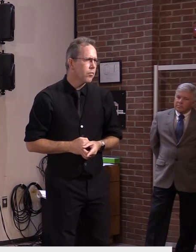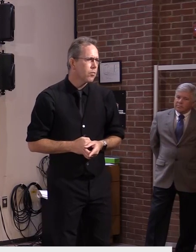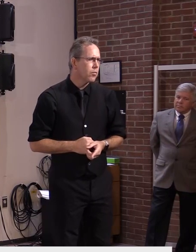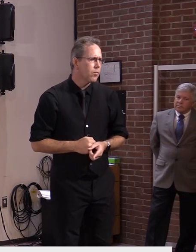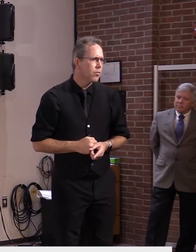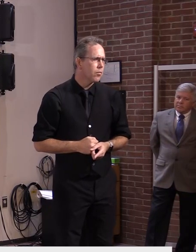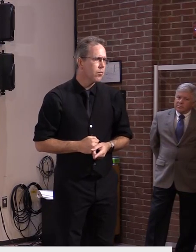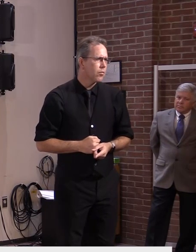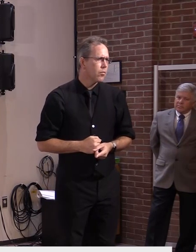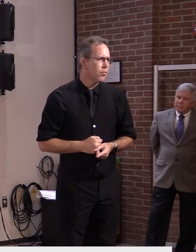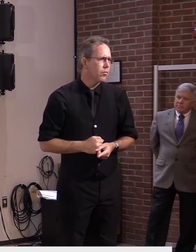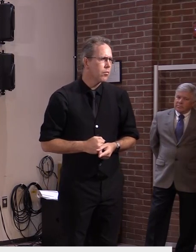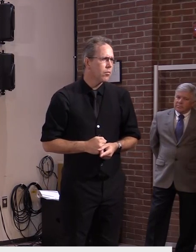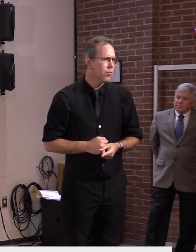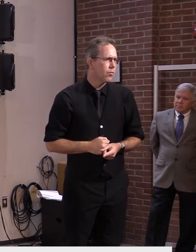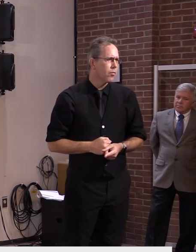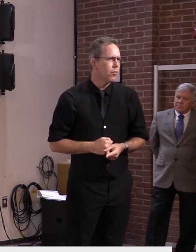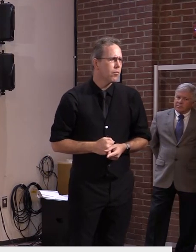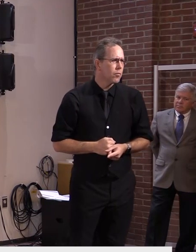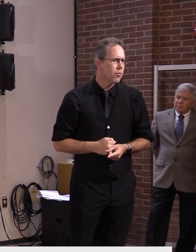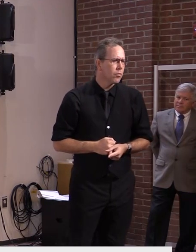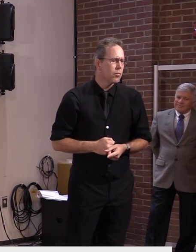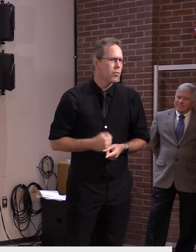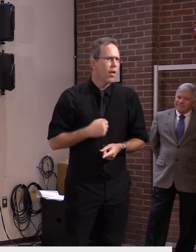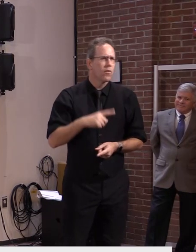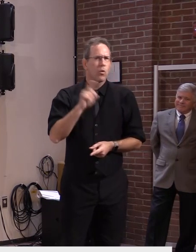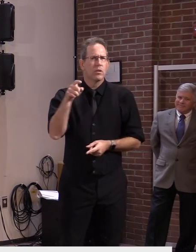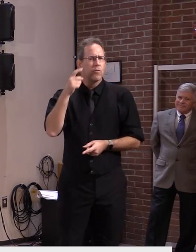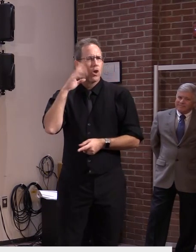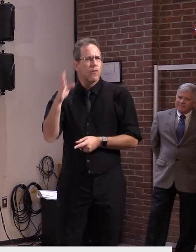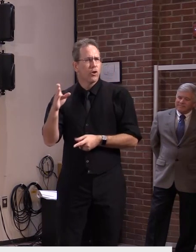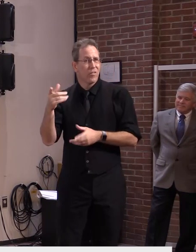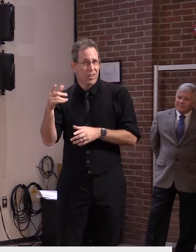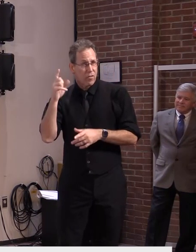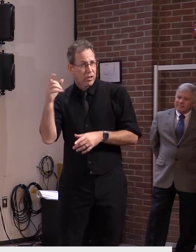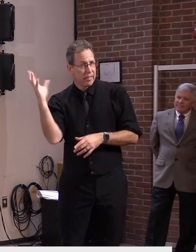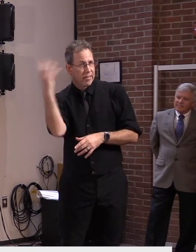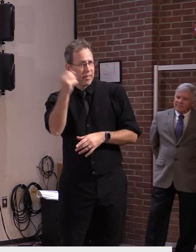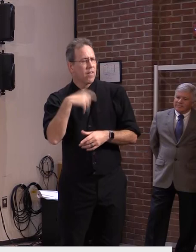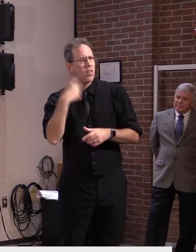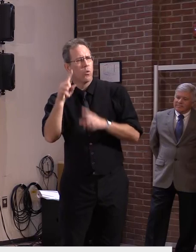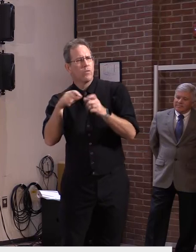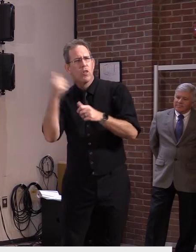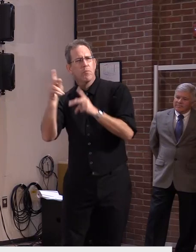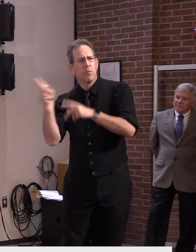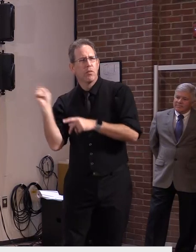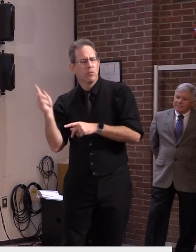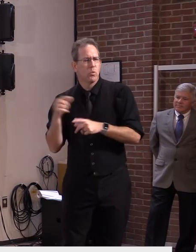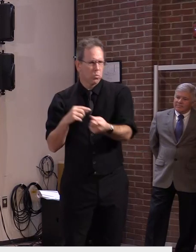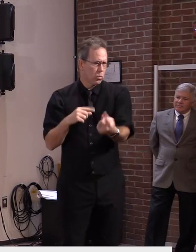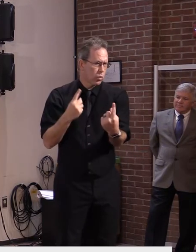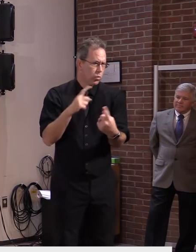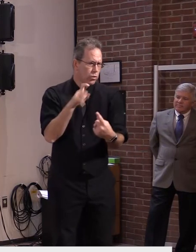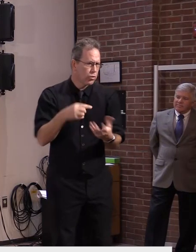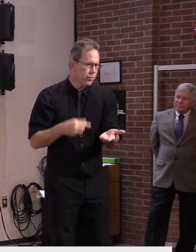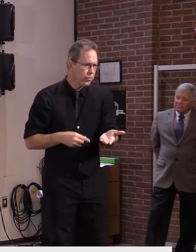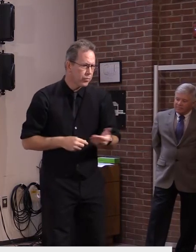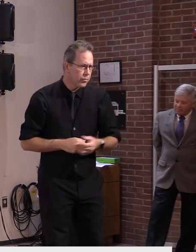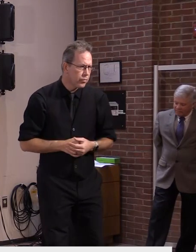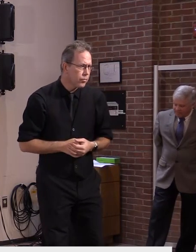some questions for other people. But you said that during your questioning with the White House, you were